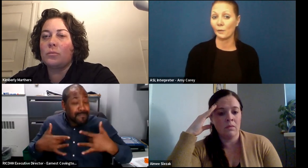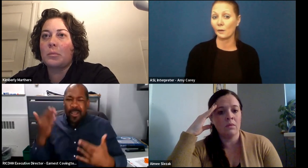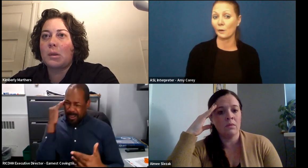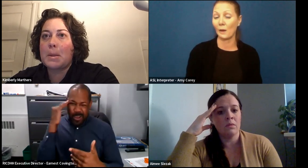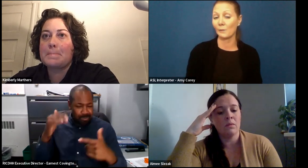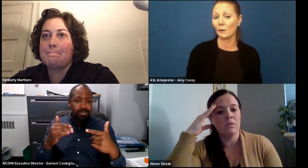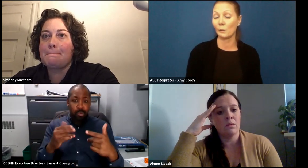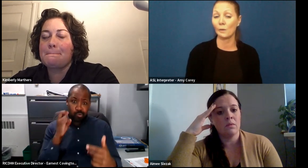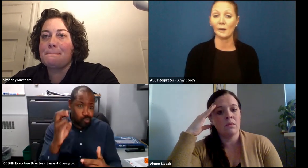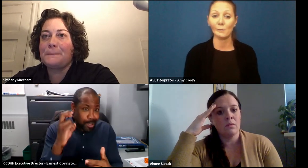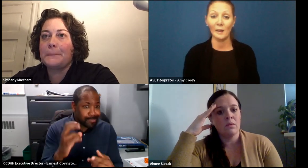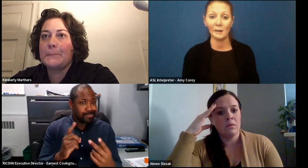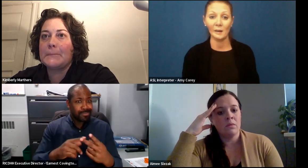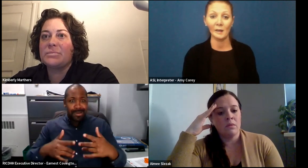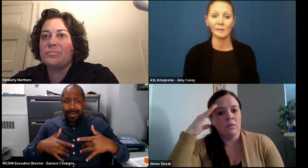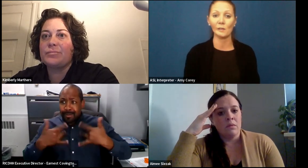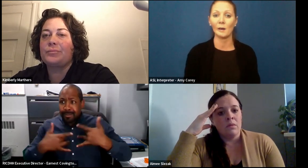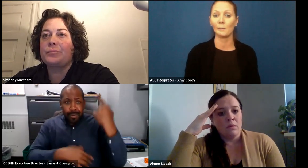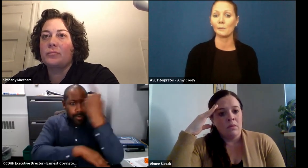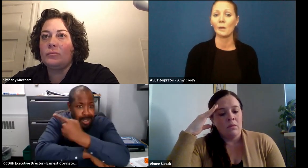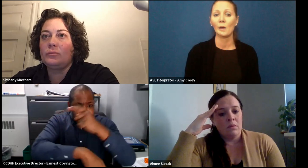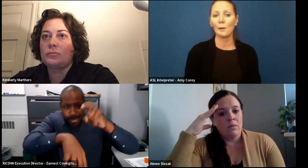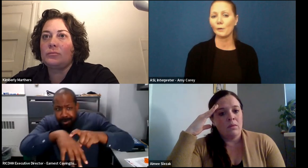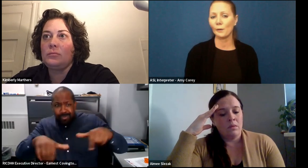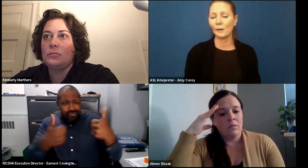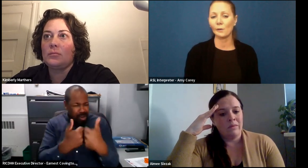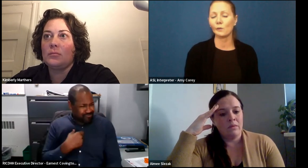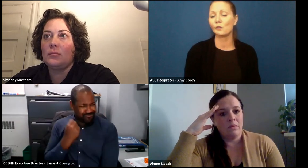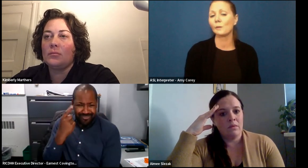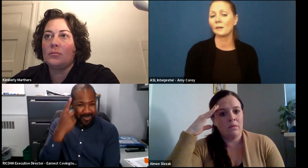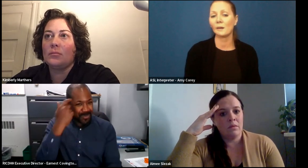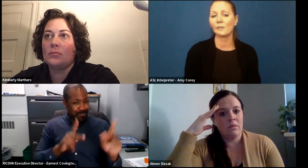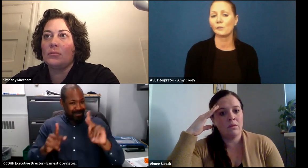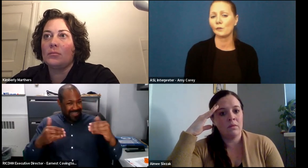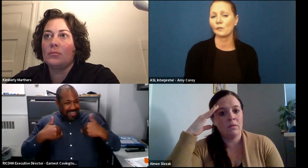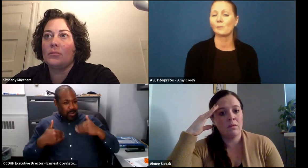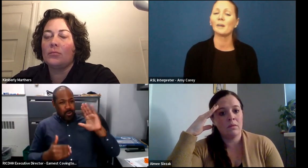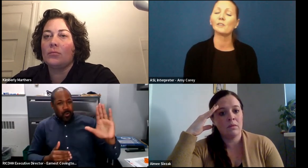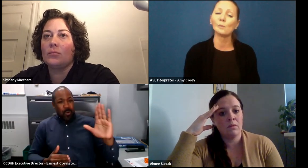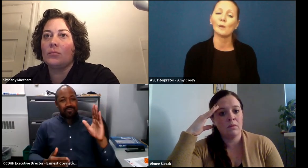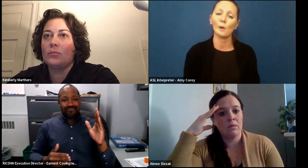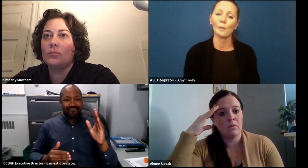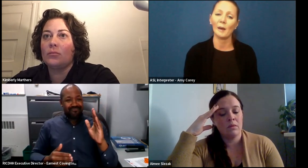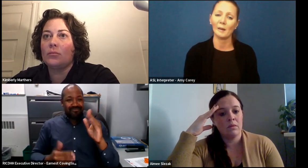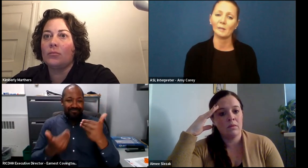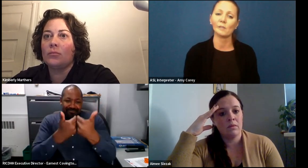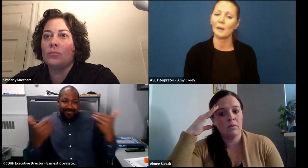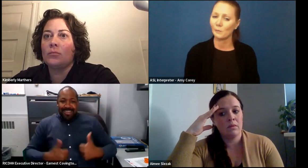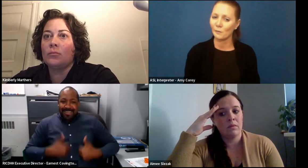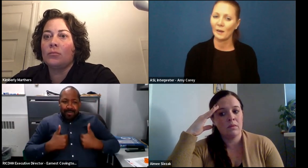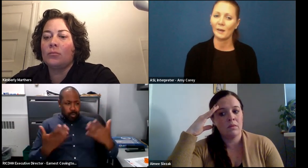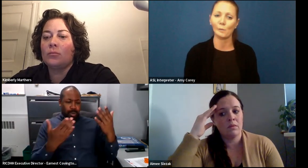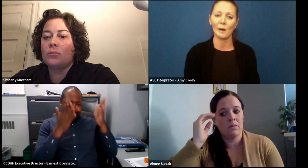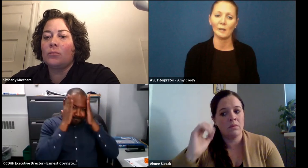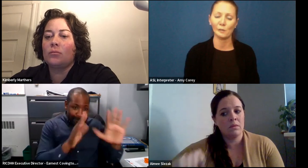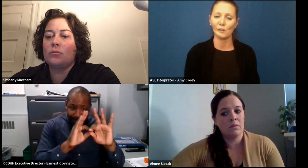with, having a one-day event and partnering or doing kind of excursions. But I do know that times